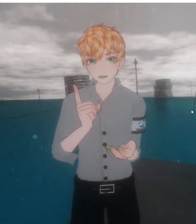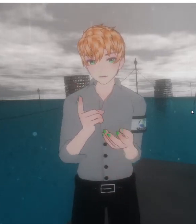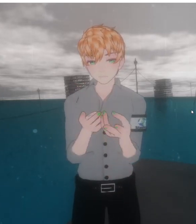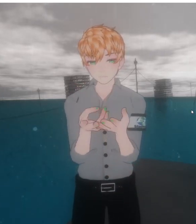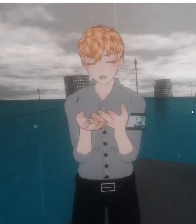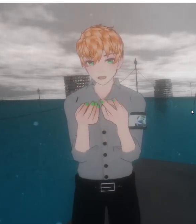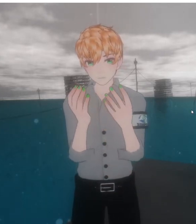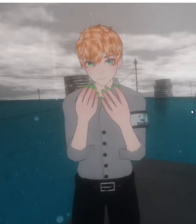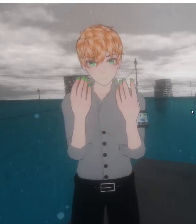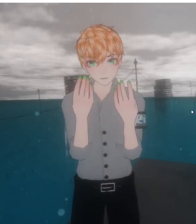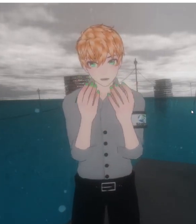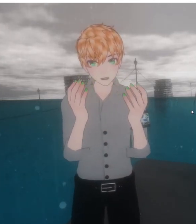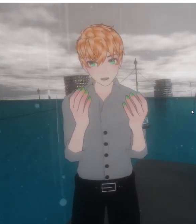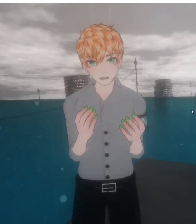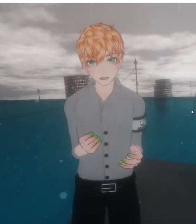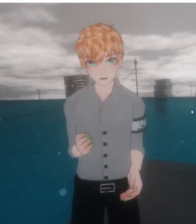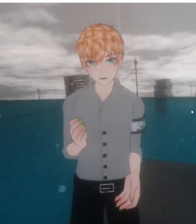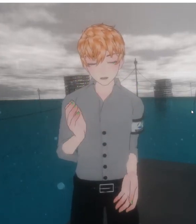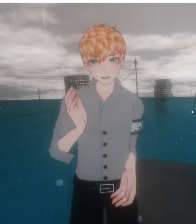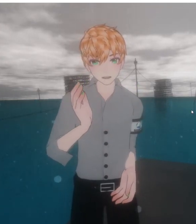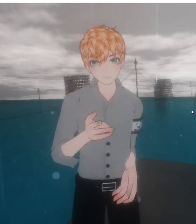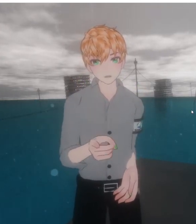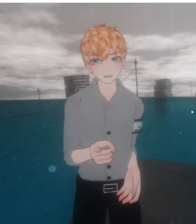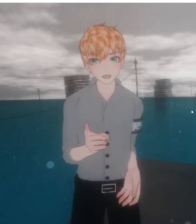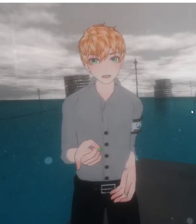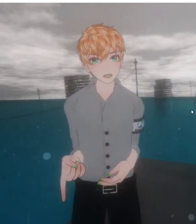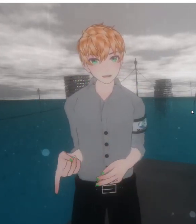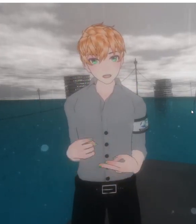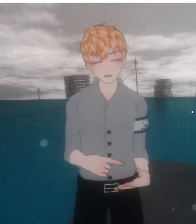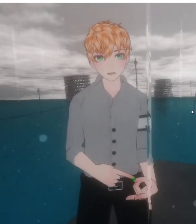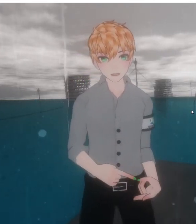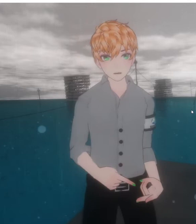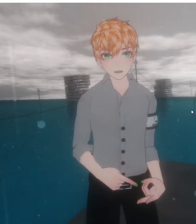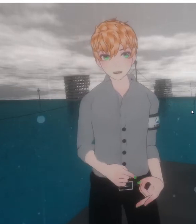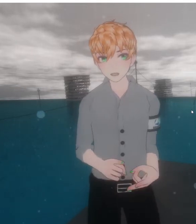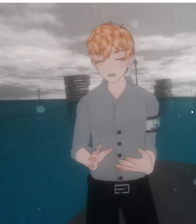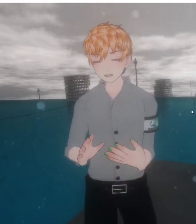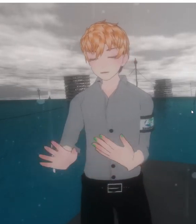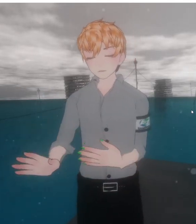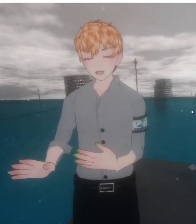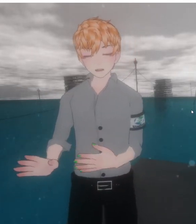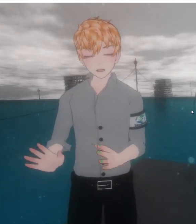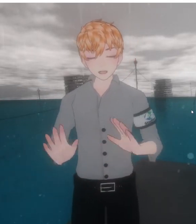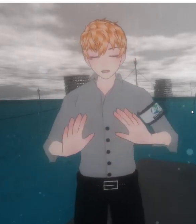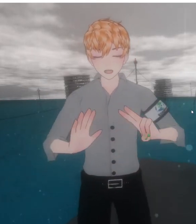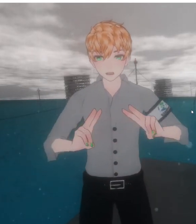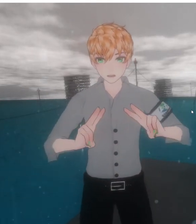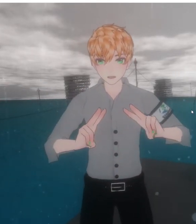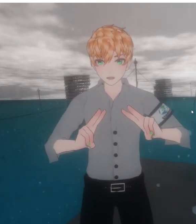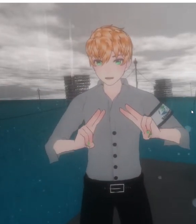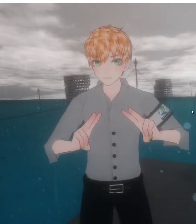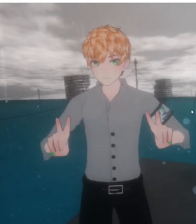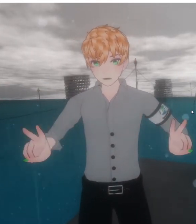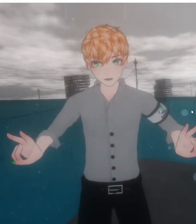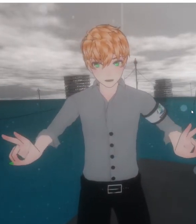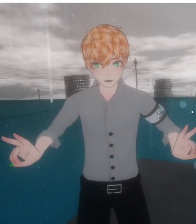like that I actually did in person was talking about sign language being a real language, and that was back when I like knew very, very little at